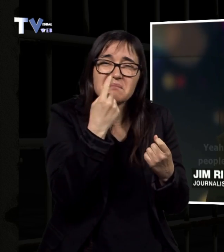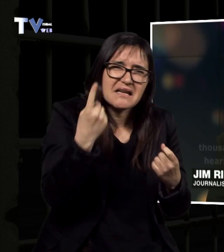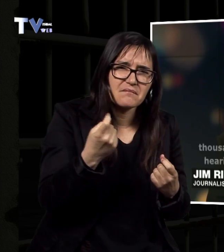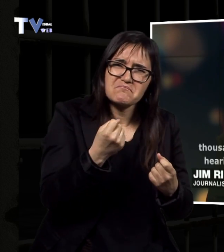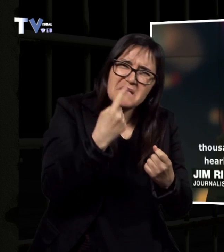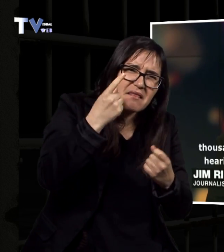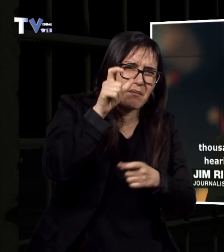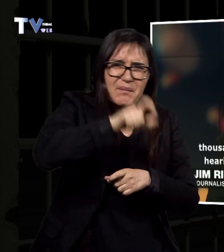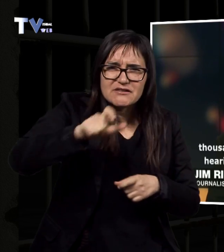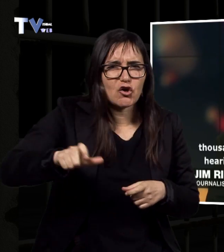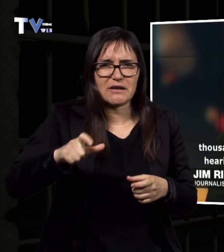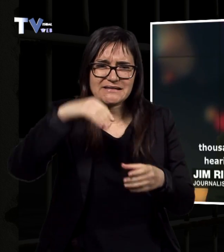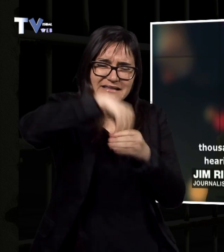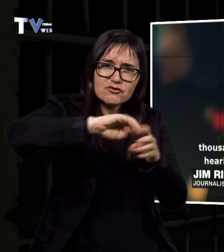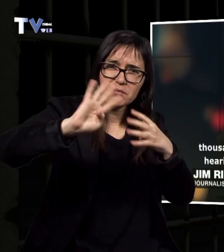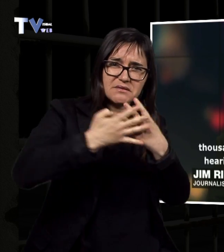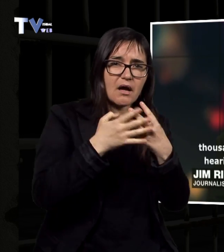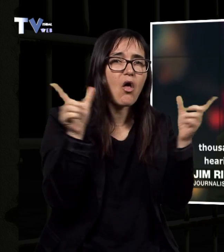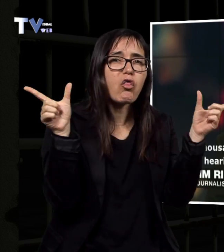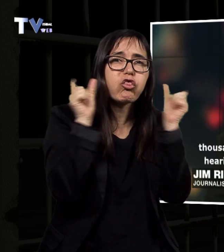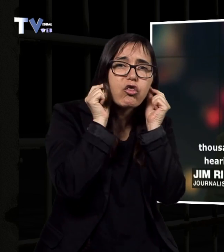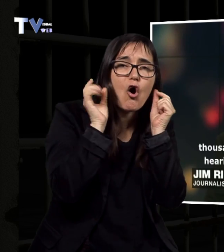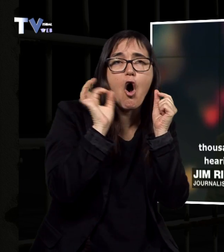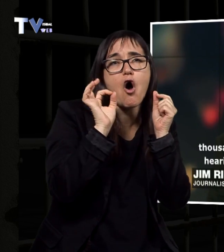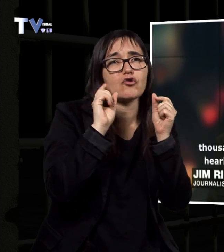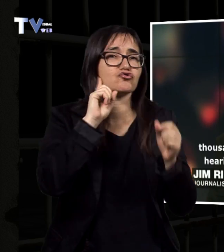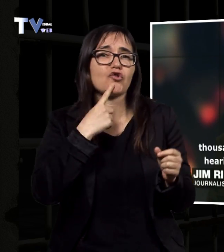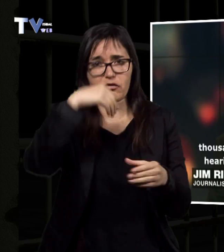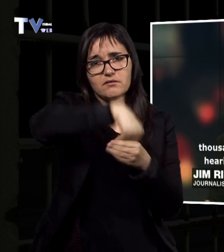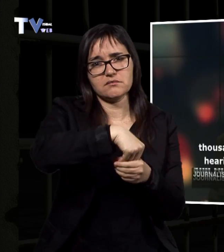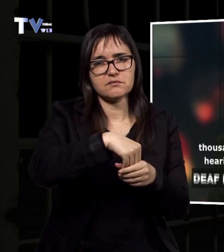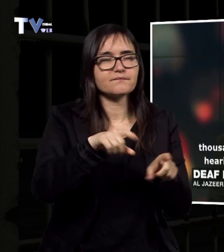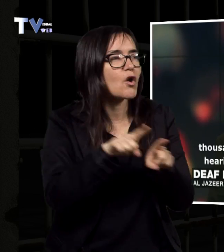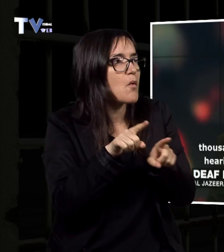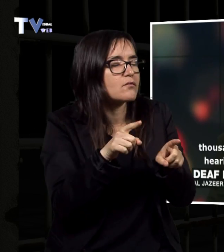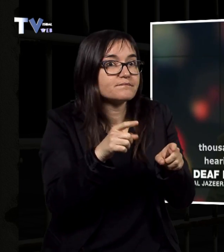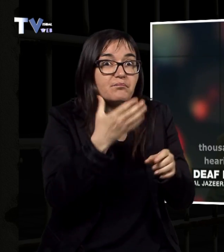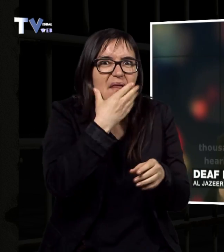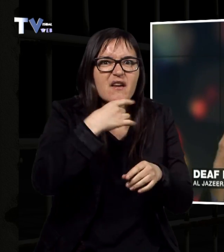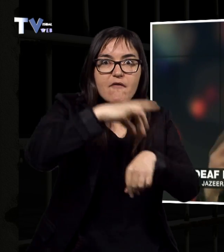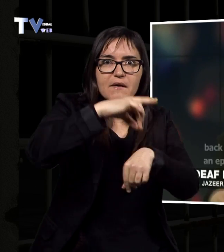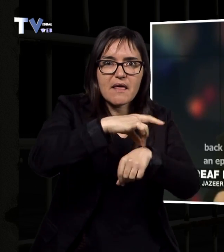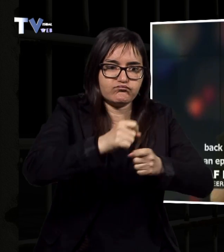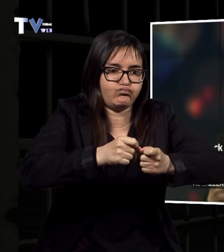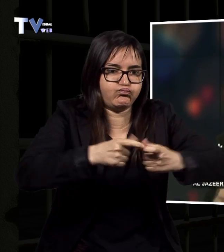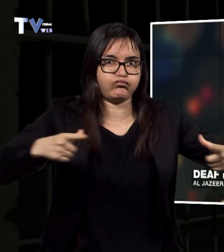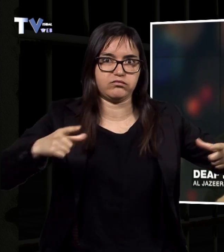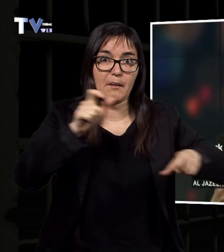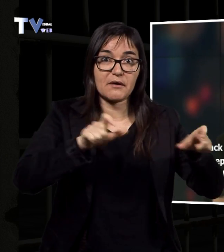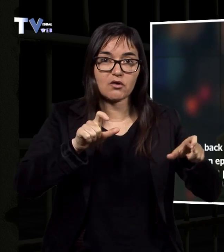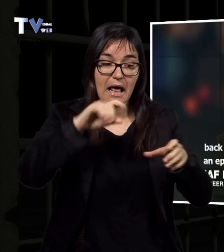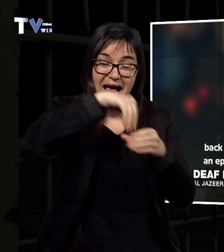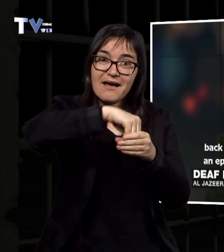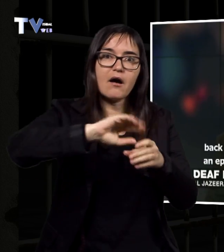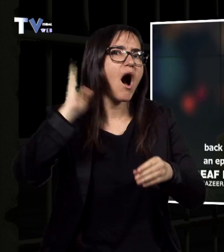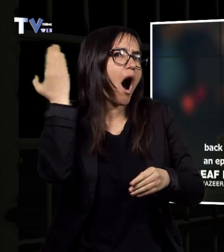of thousands of people in prison are hard of hearing. I mean, all there is, you know, this yelling and back and forth in your, so that there is